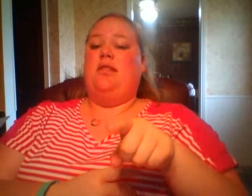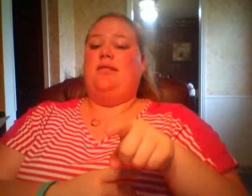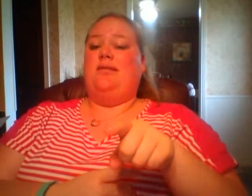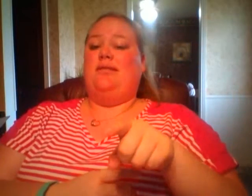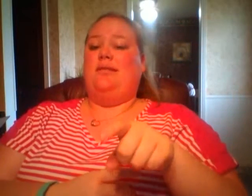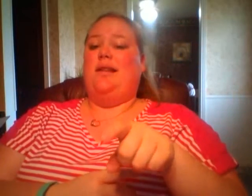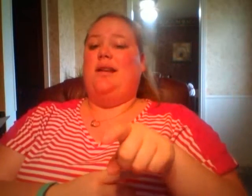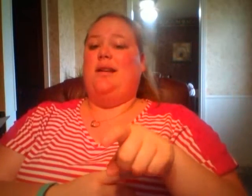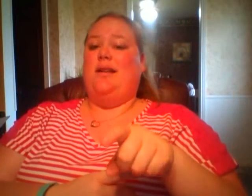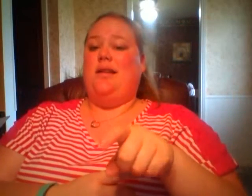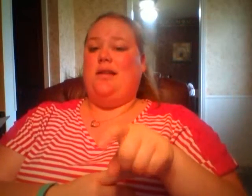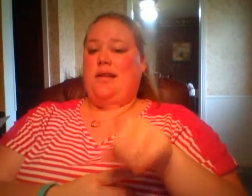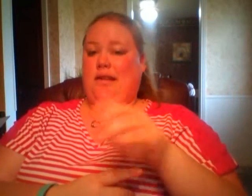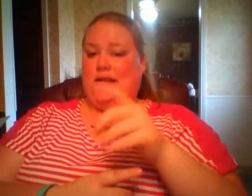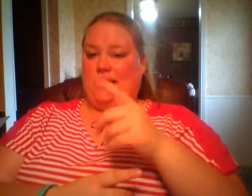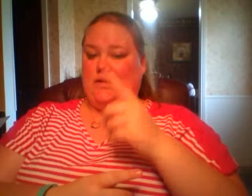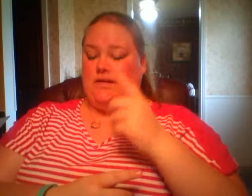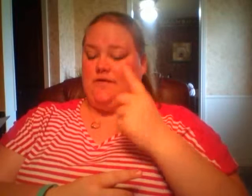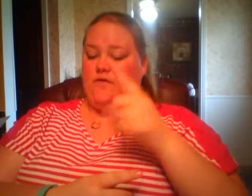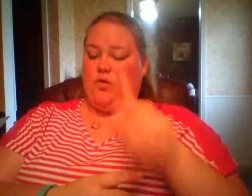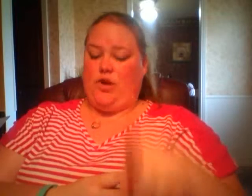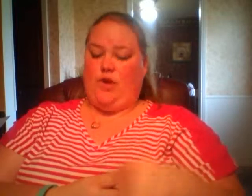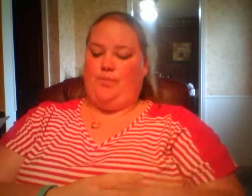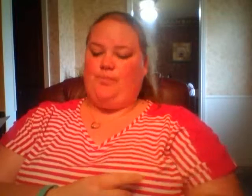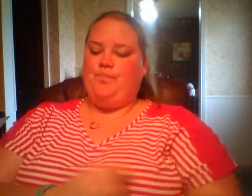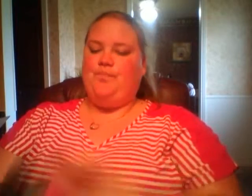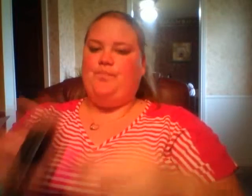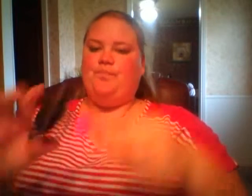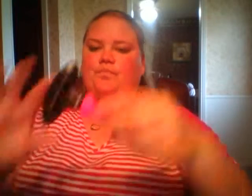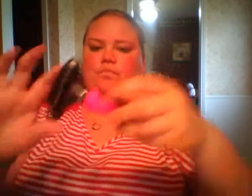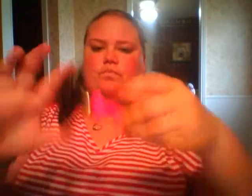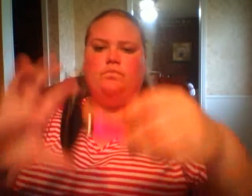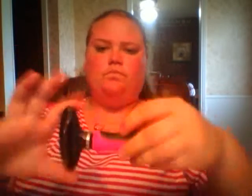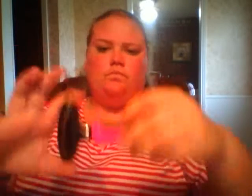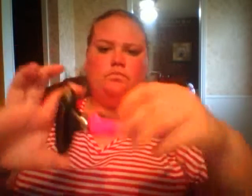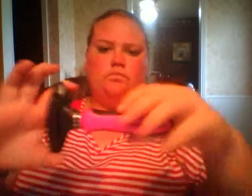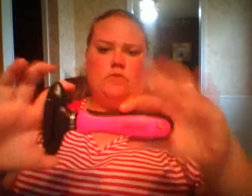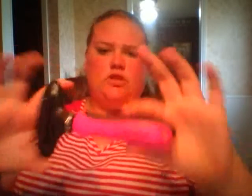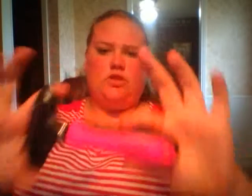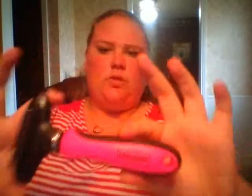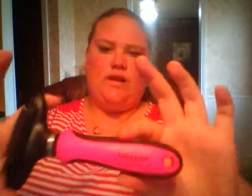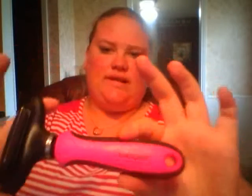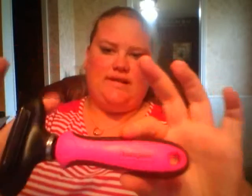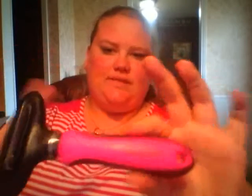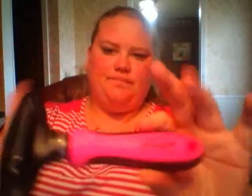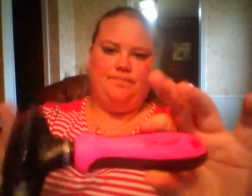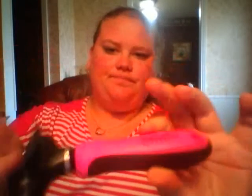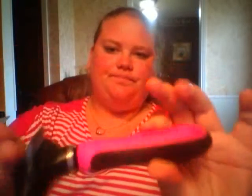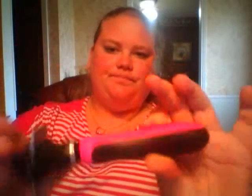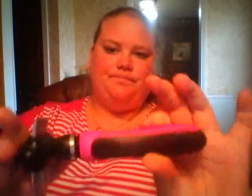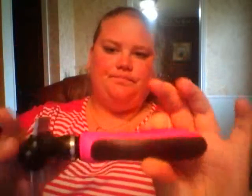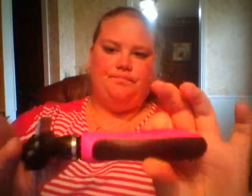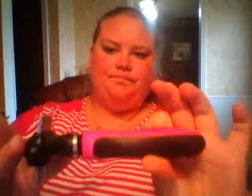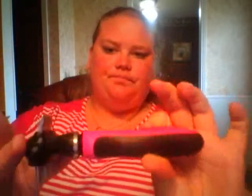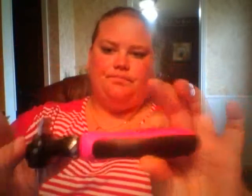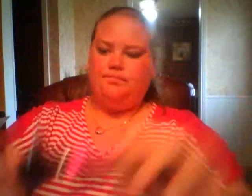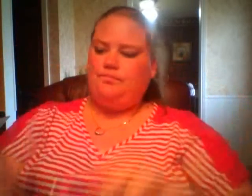this is for you. So what is it?